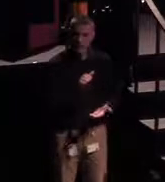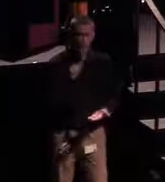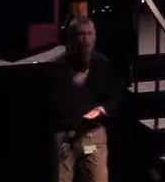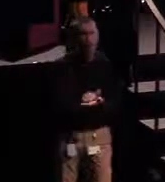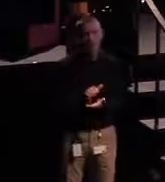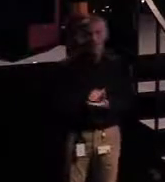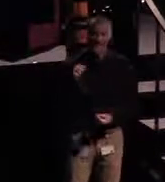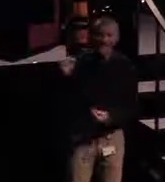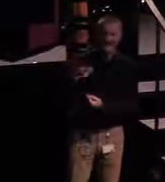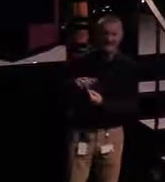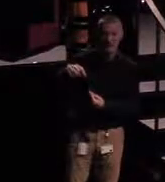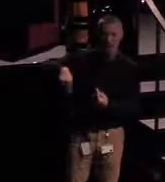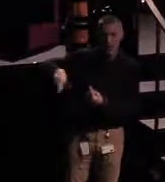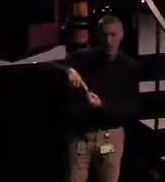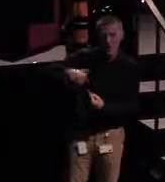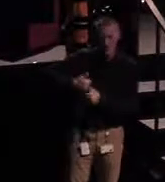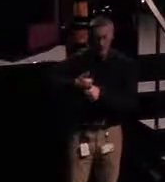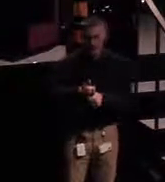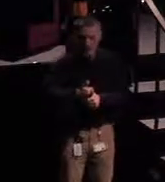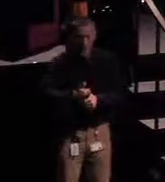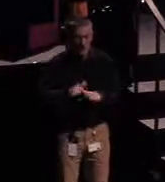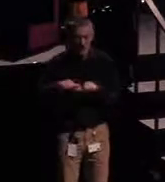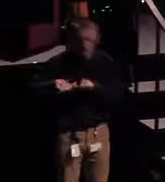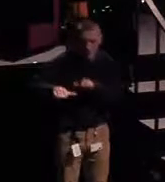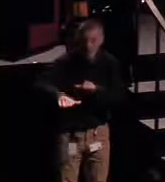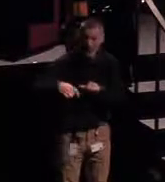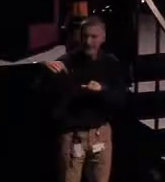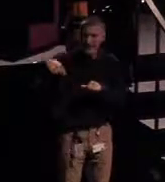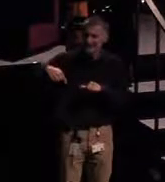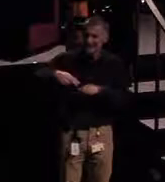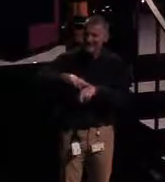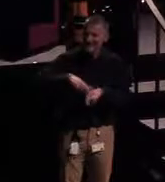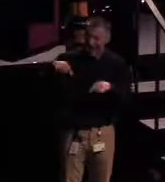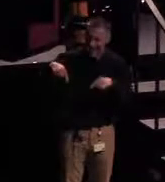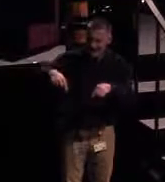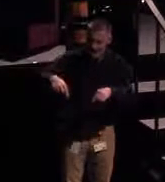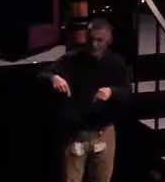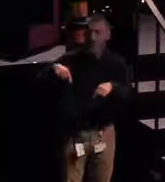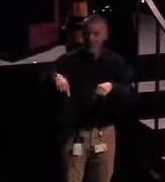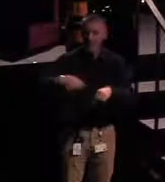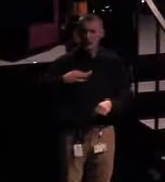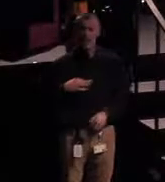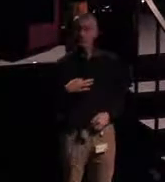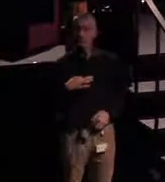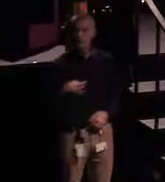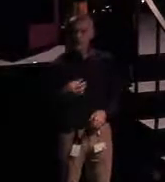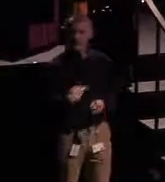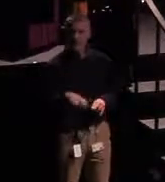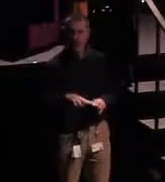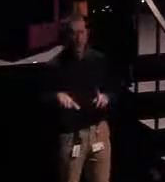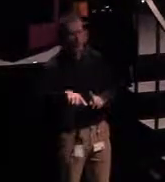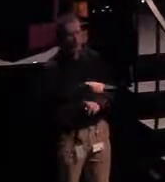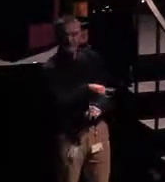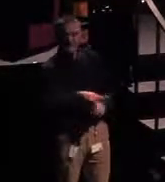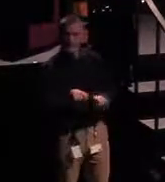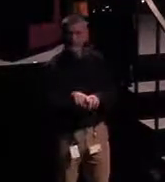absolutely essential that the people supporting and programming work that happens in our spaces are representative of our communities